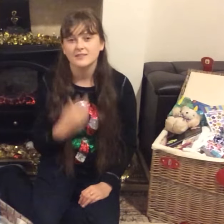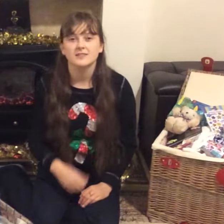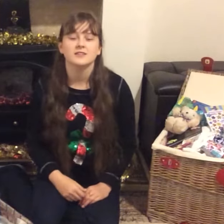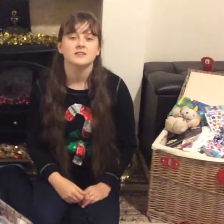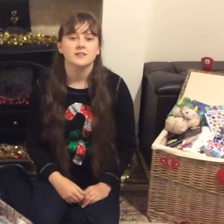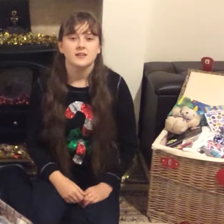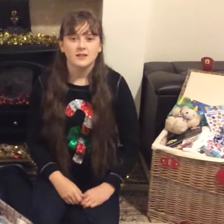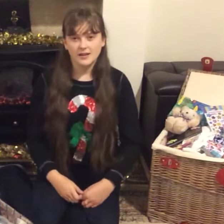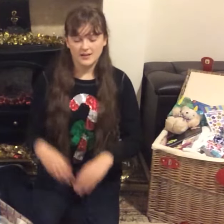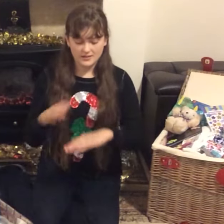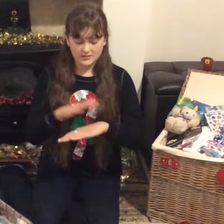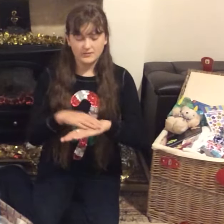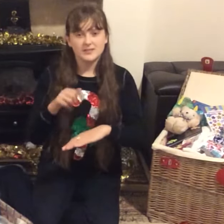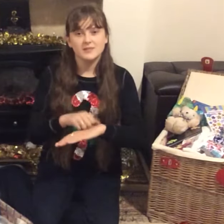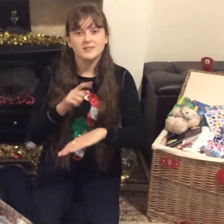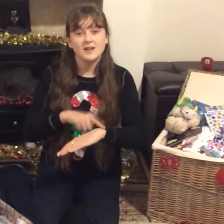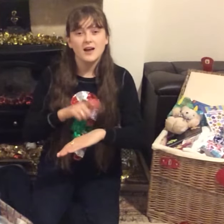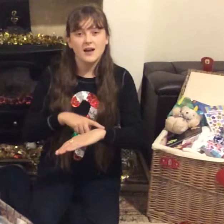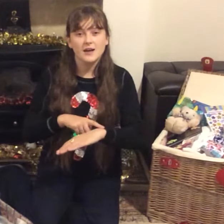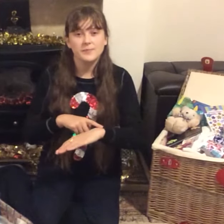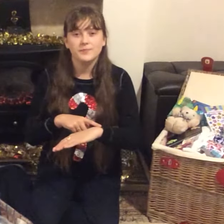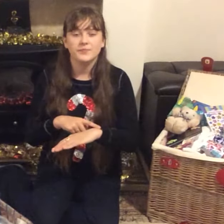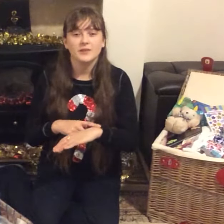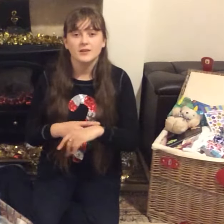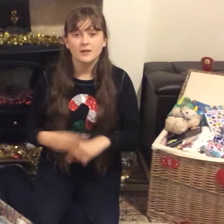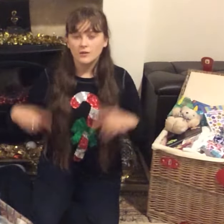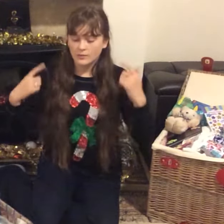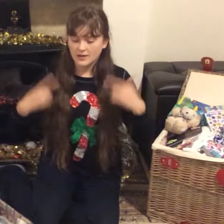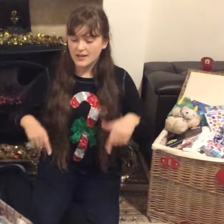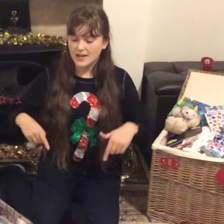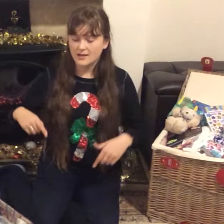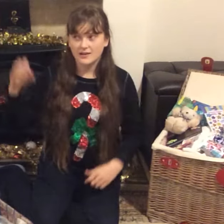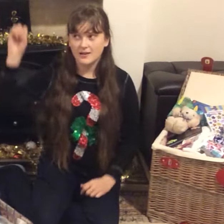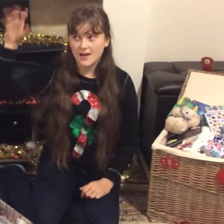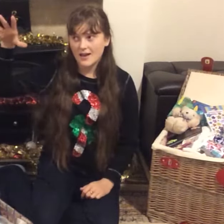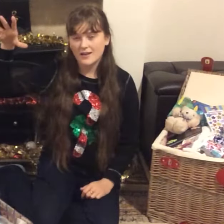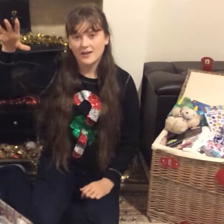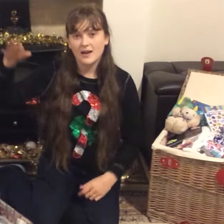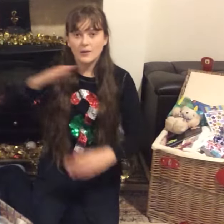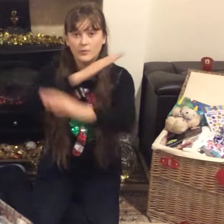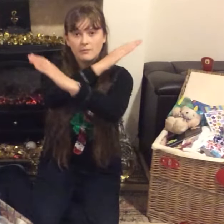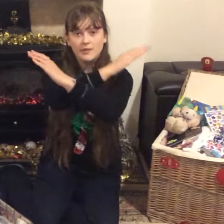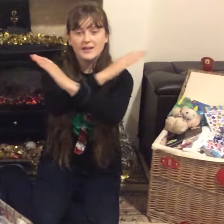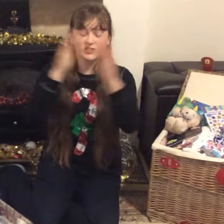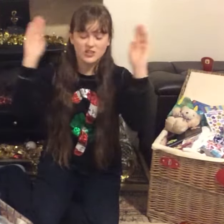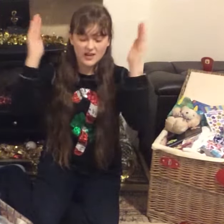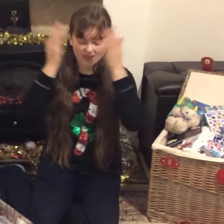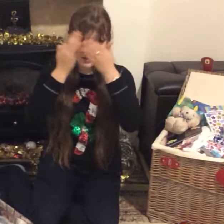at Christmastime, we let in light and we vanish it.